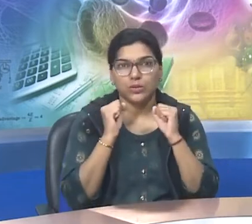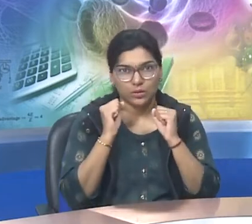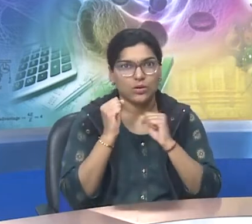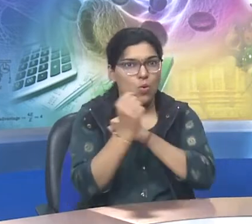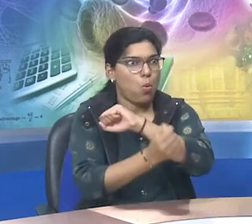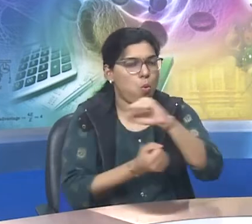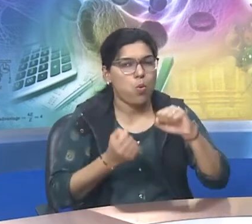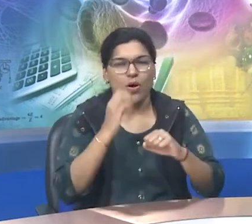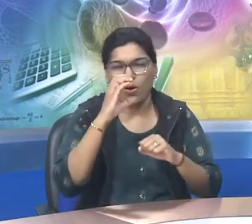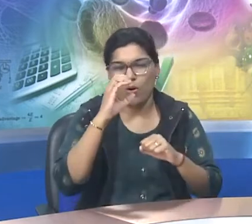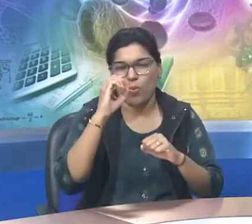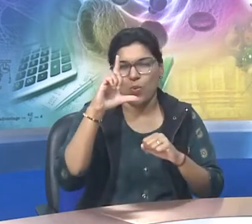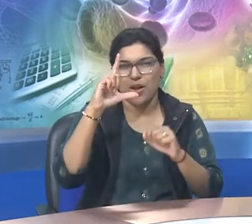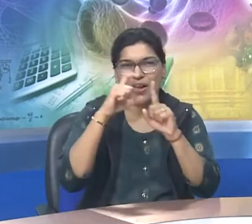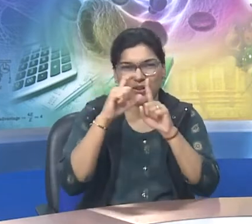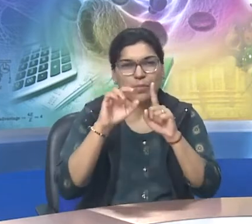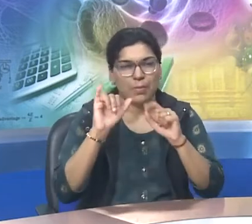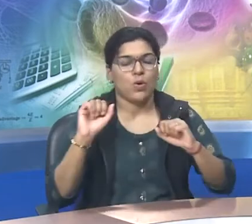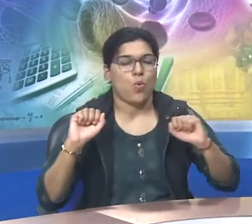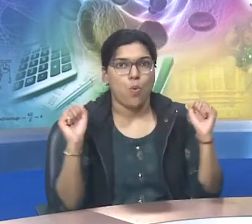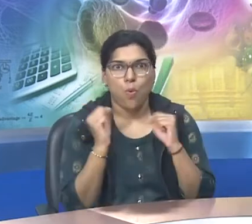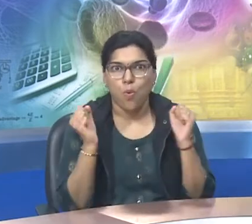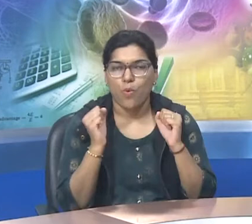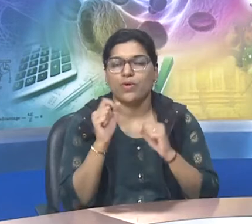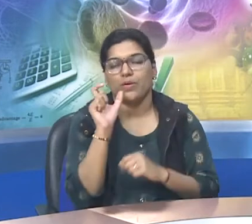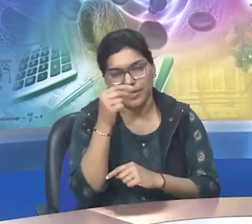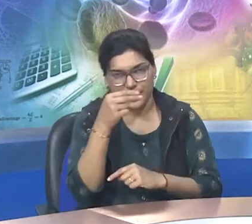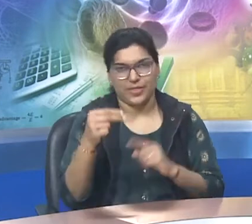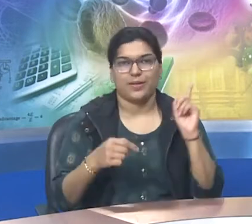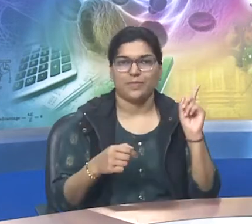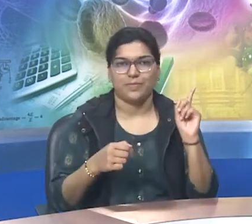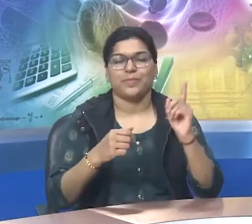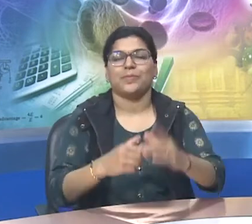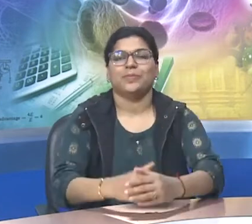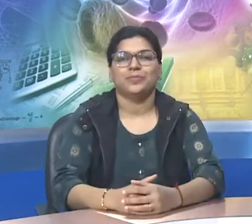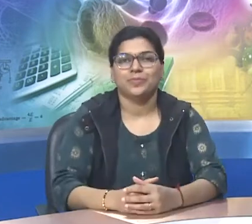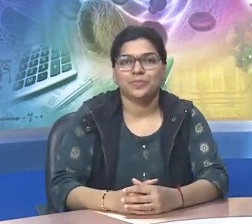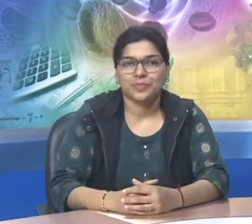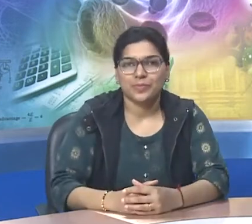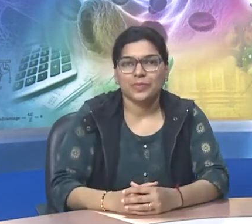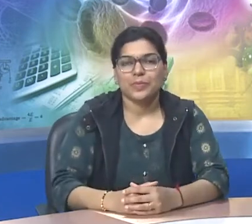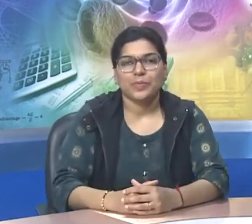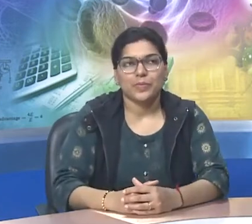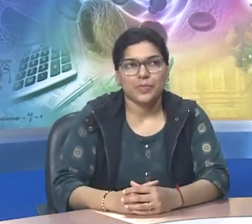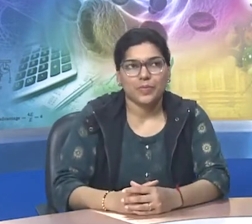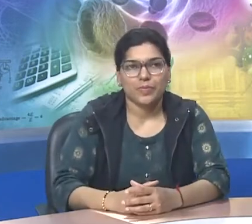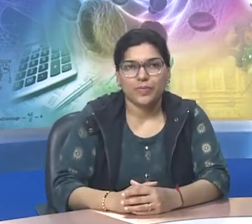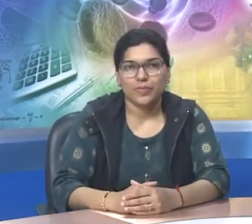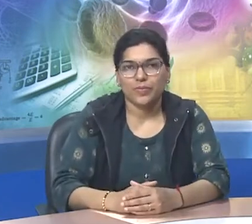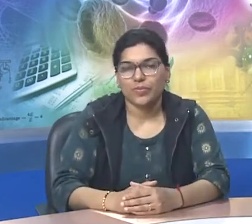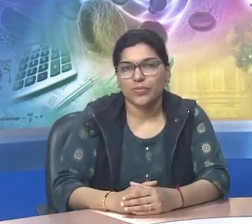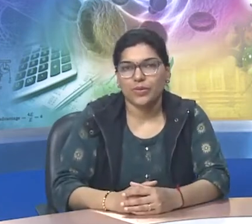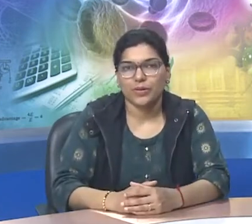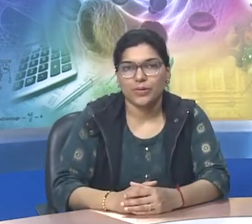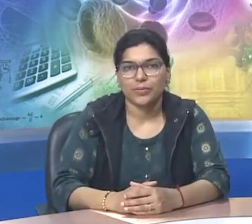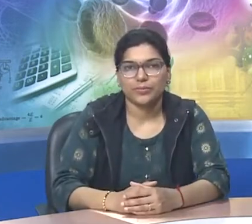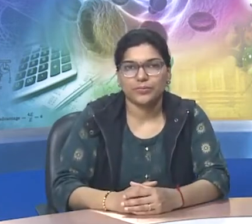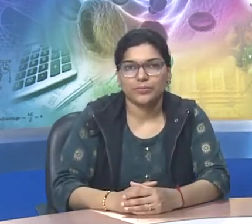Now this word is frozen. Whenever we get cold, we feel like shivering and we feel